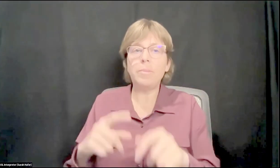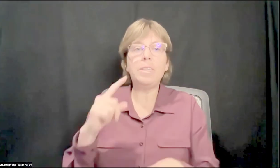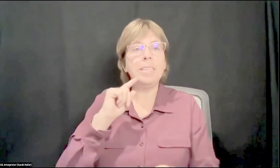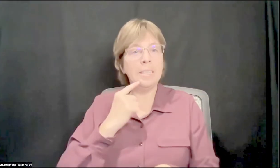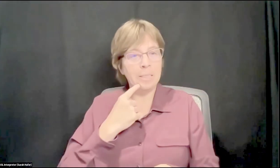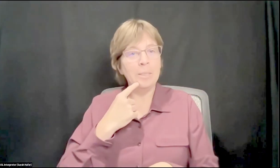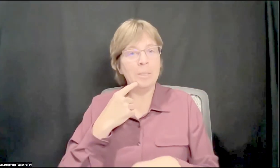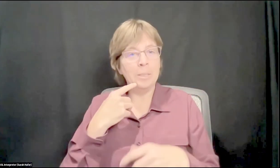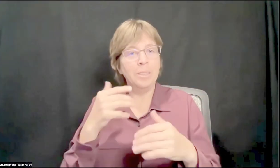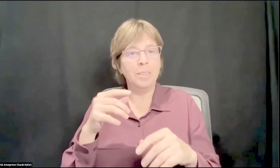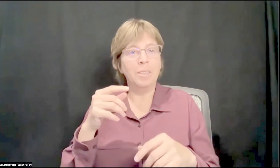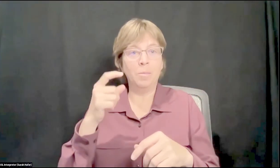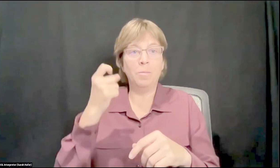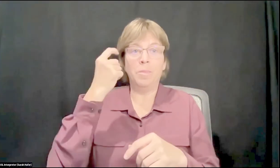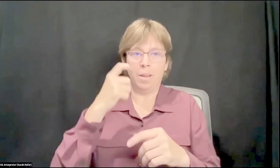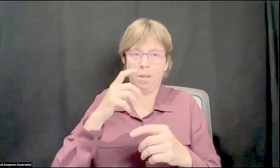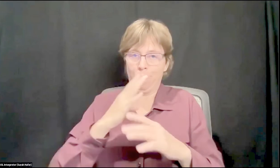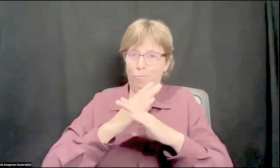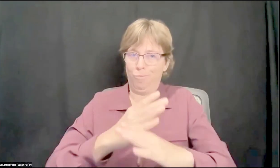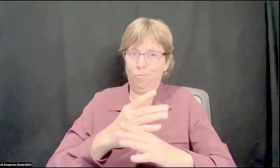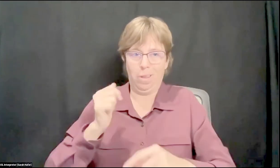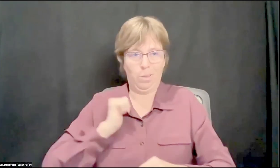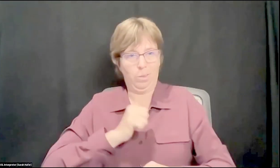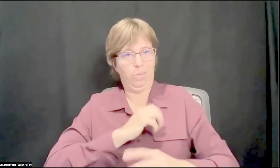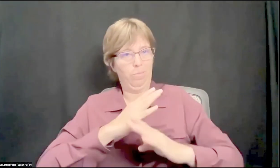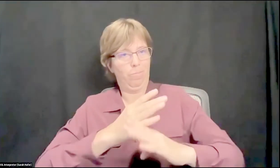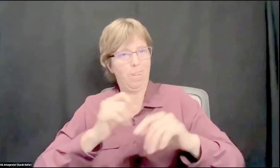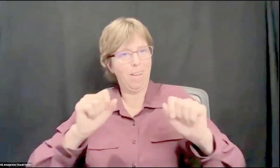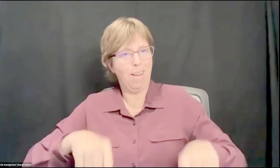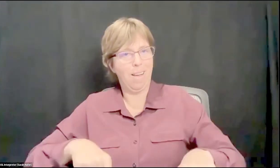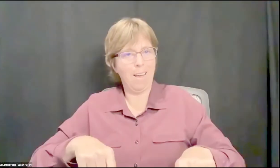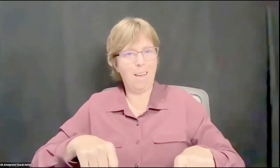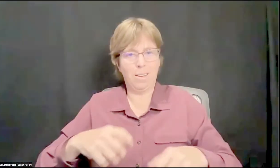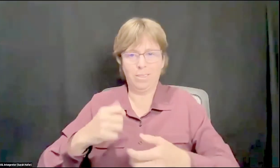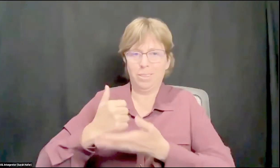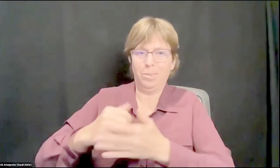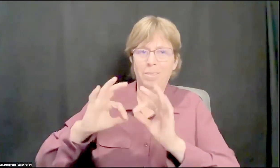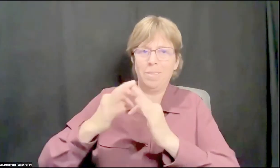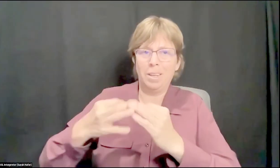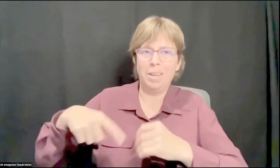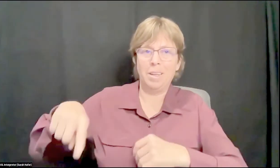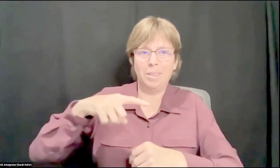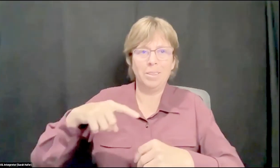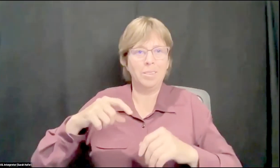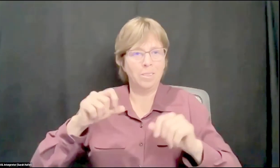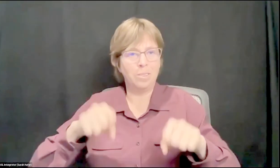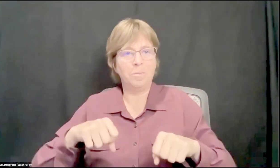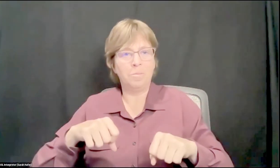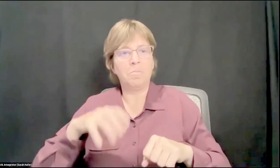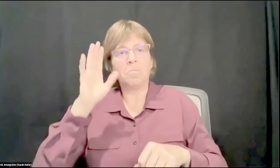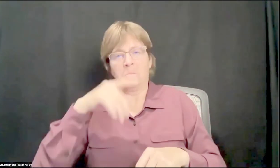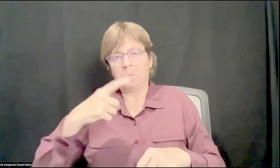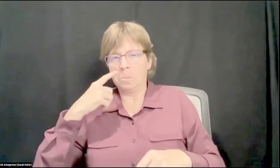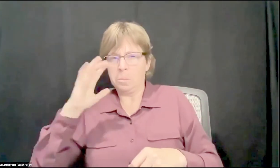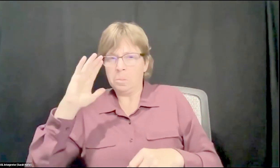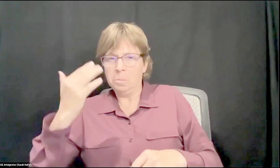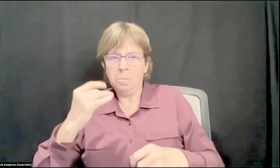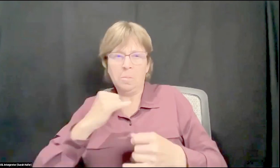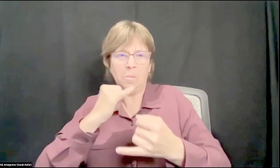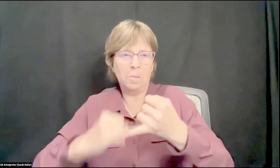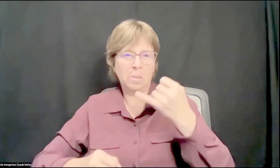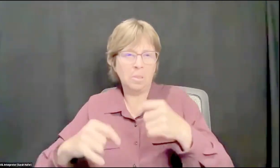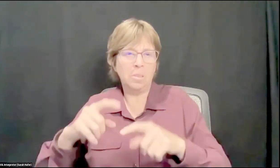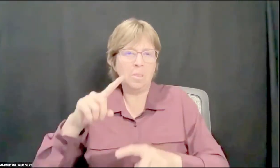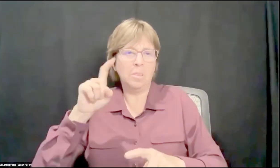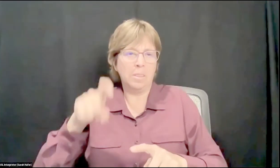ourselves. So I think one of the final ones, we've talked about this as a pandemic, and we've started to hear the